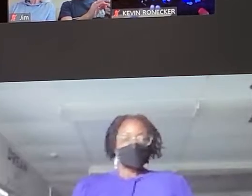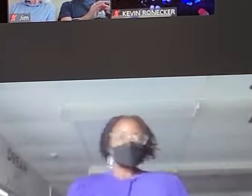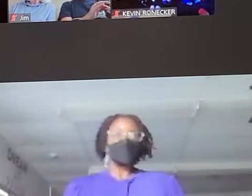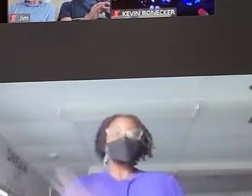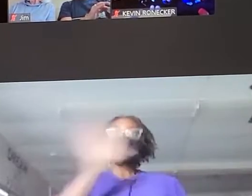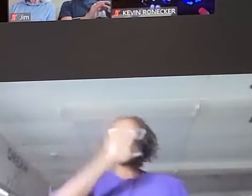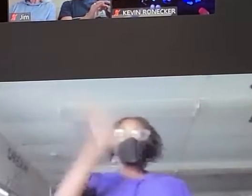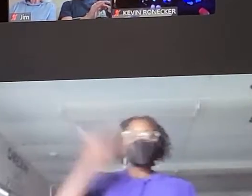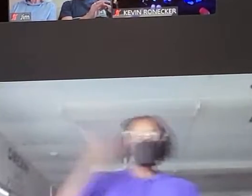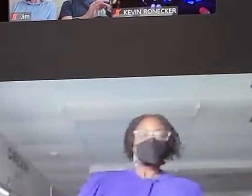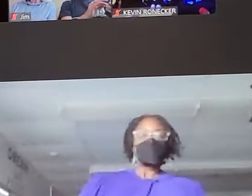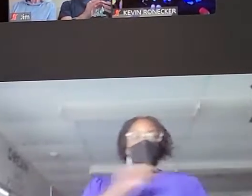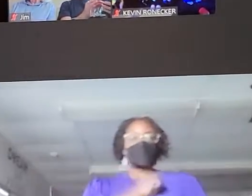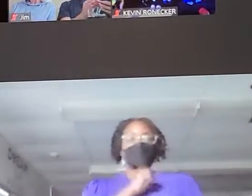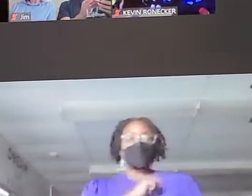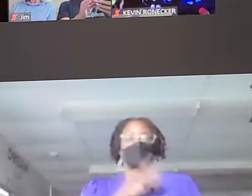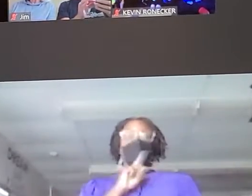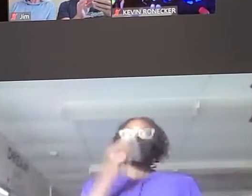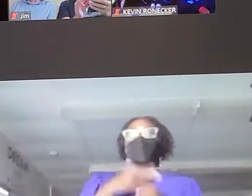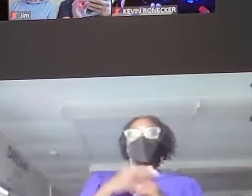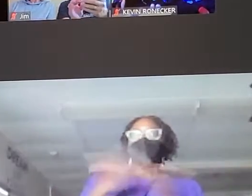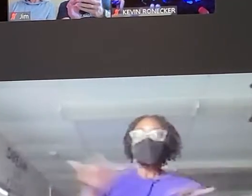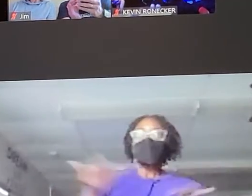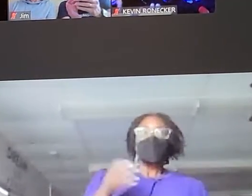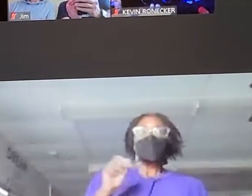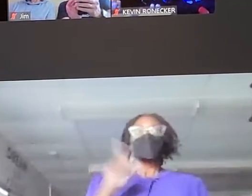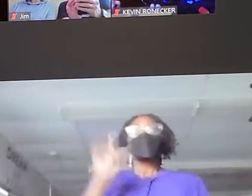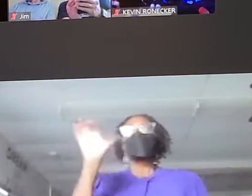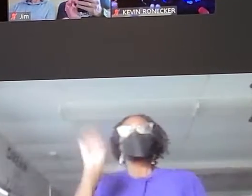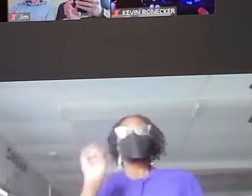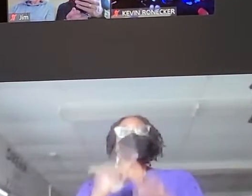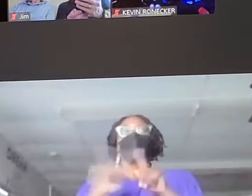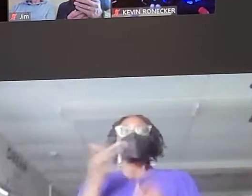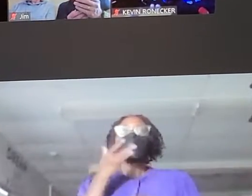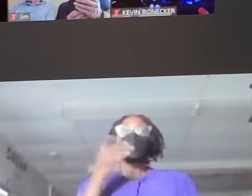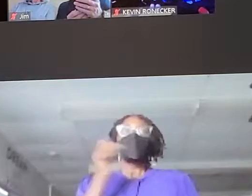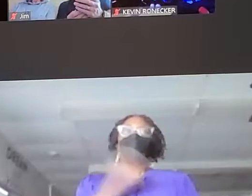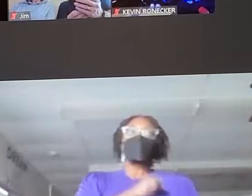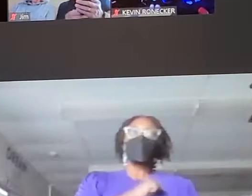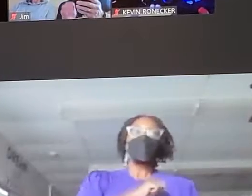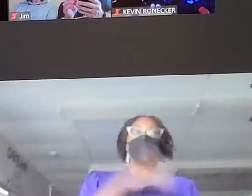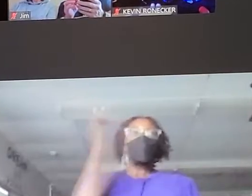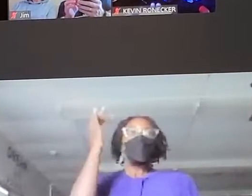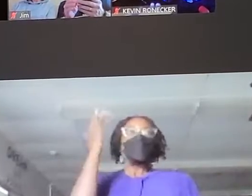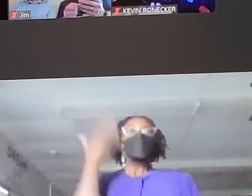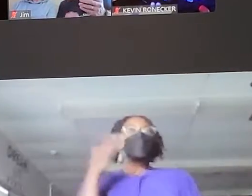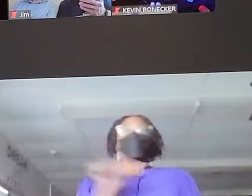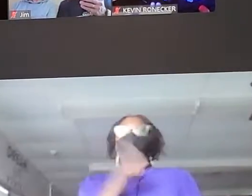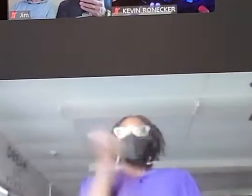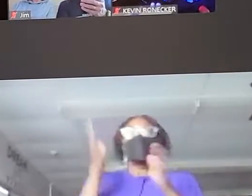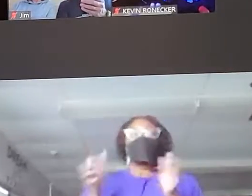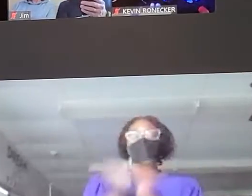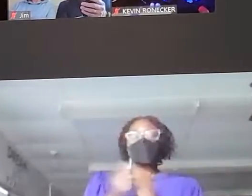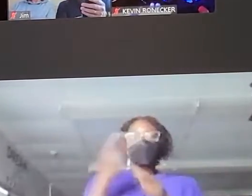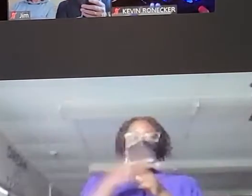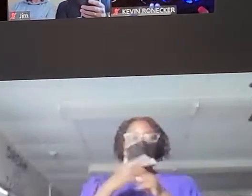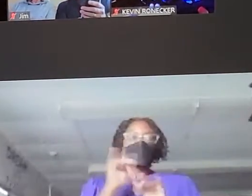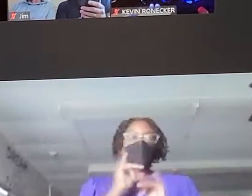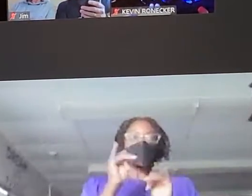Hi, my name is Amal. Actually, my real name is Ali, but I prefer Amal because I don't know anyone else with that name. I